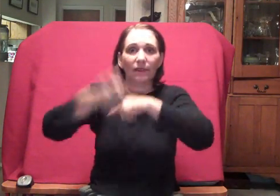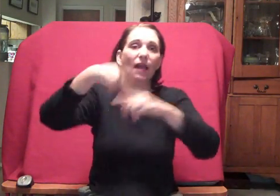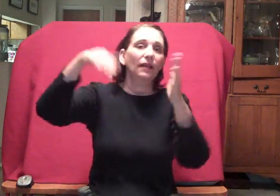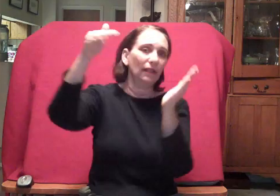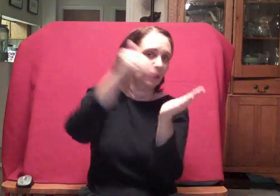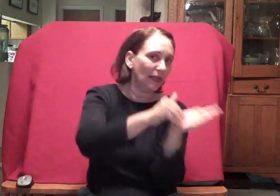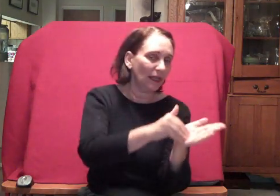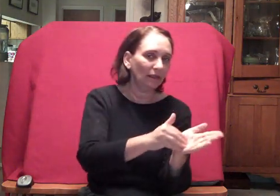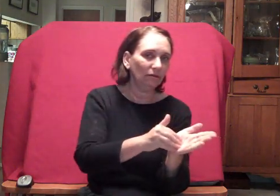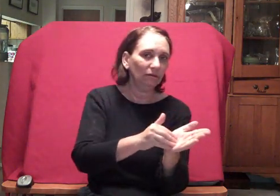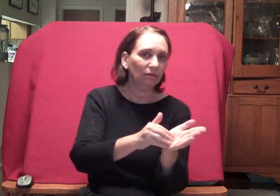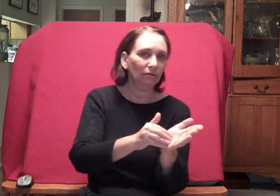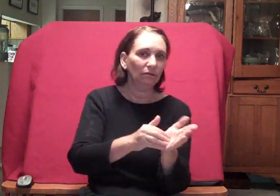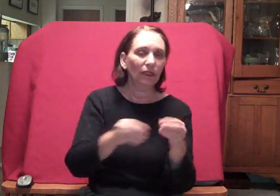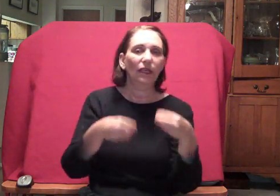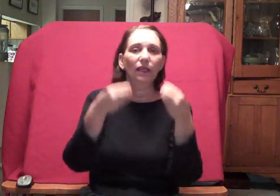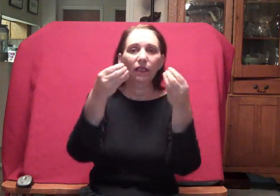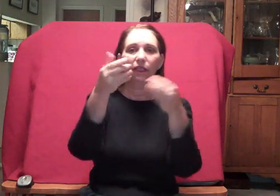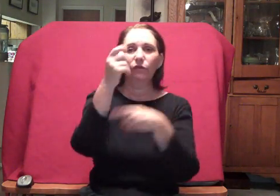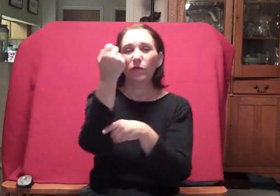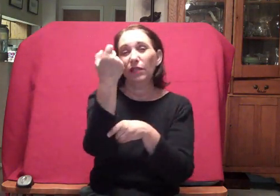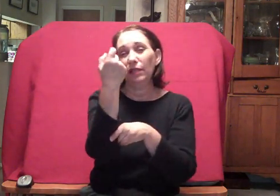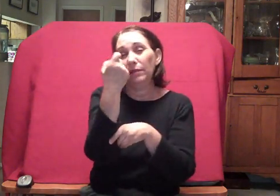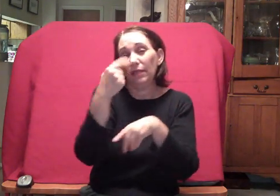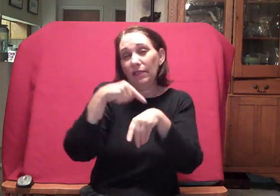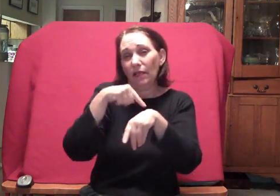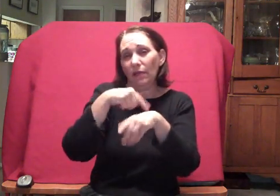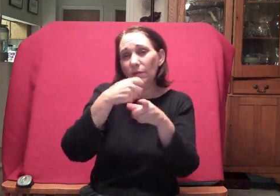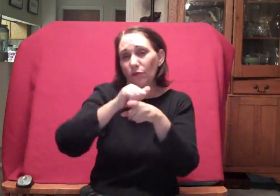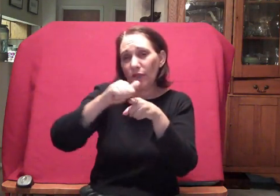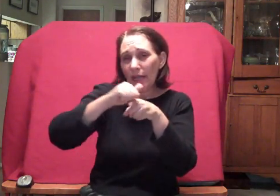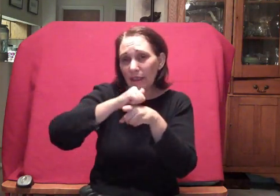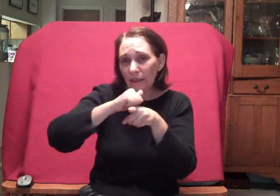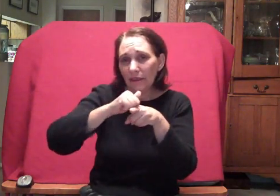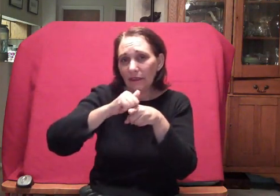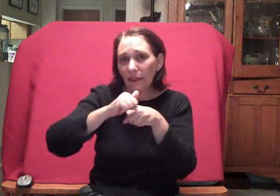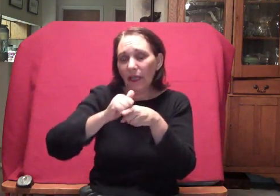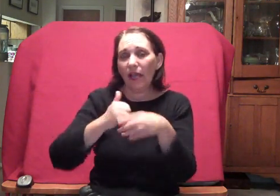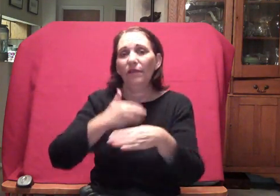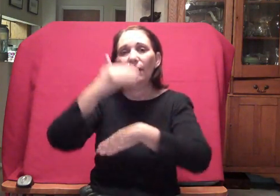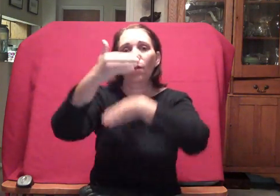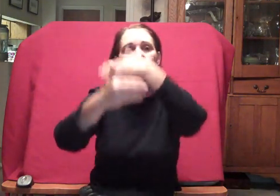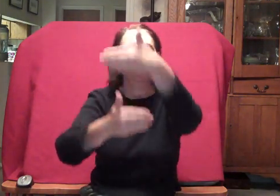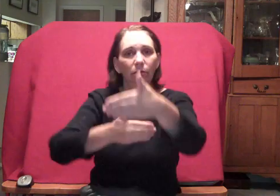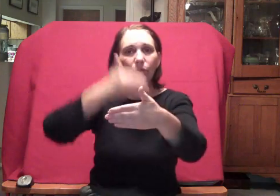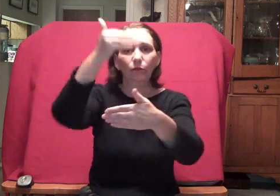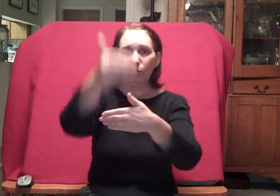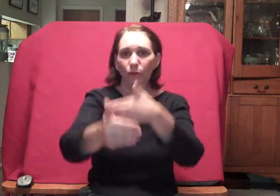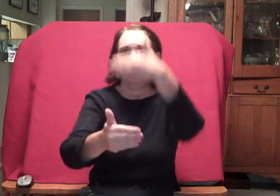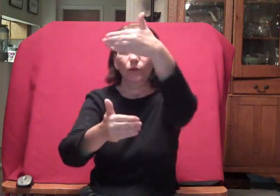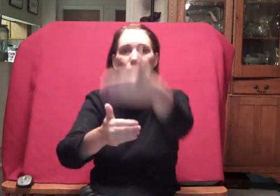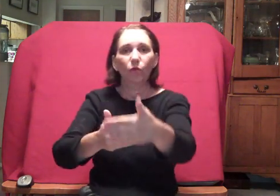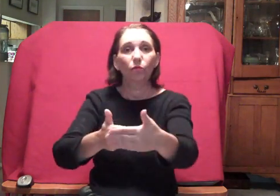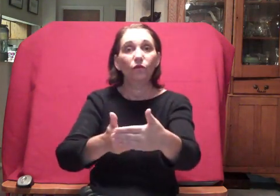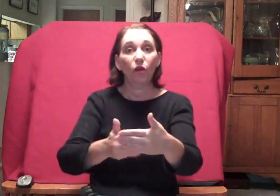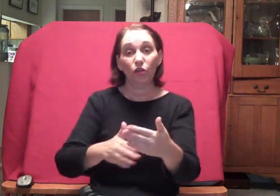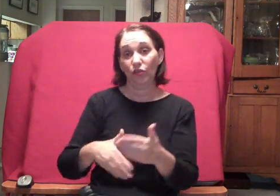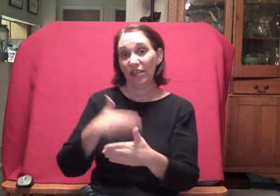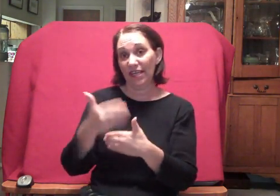sign it again, give you a little bit of time to practice, and then I'll move on to the